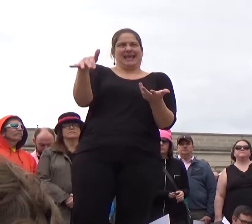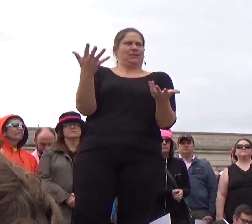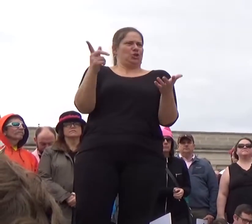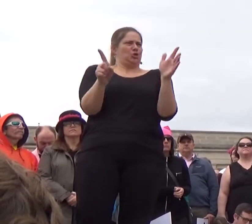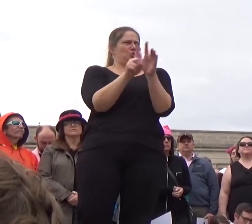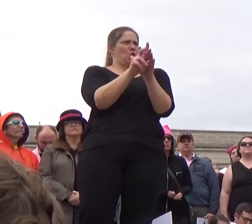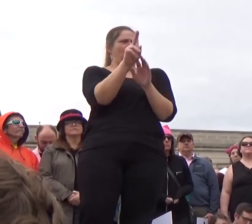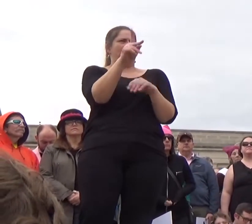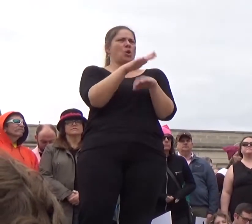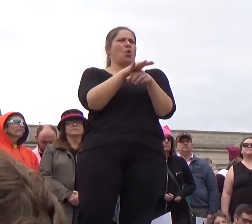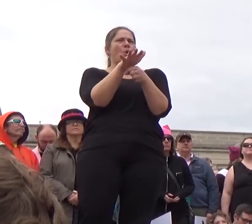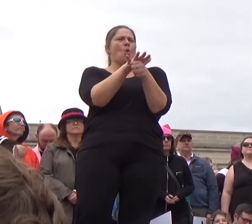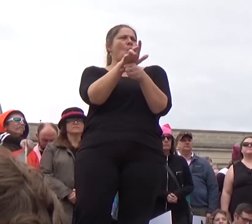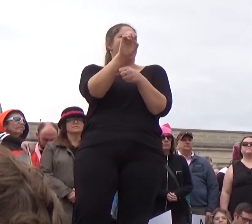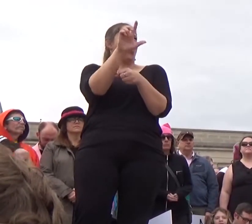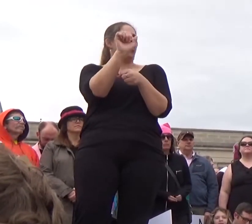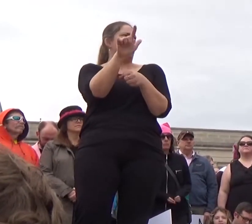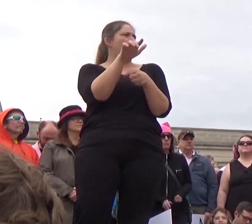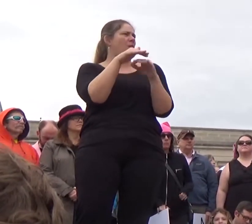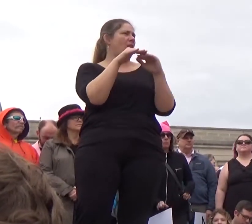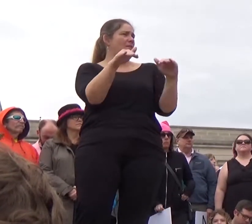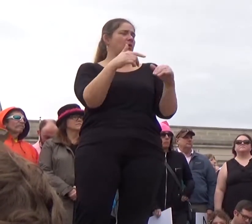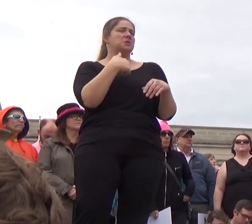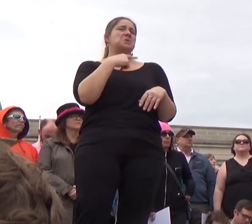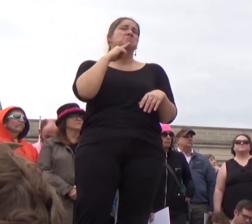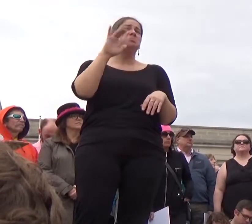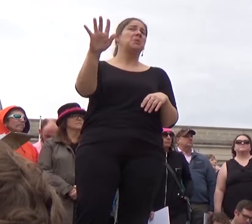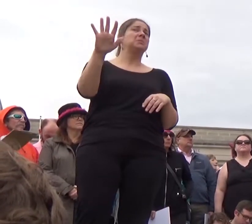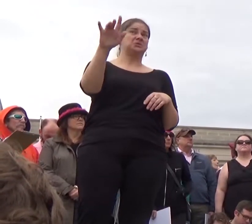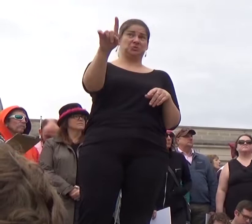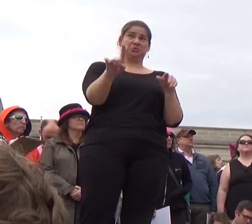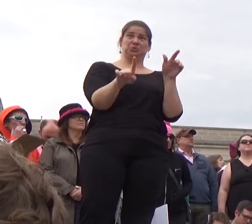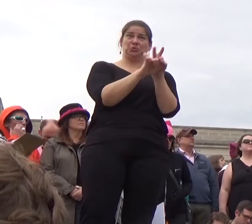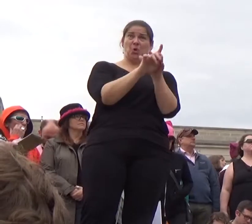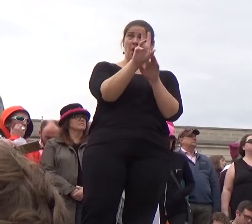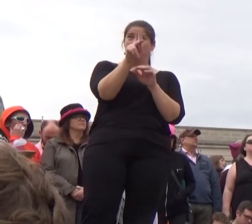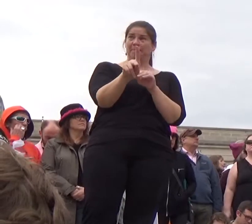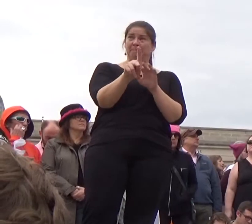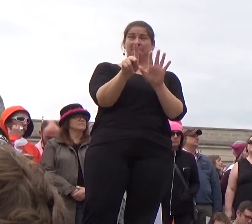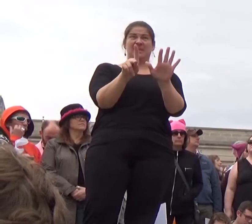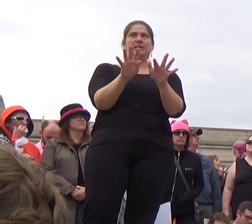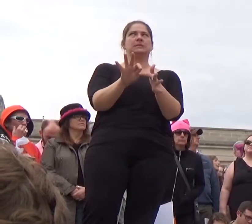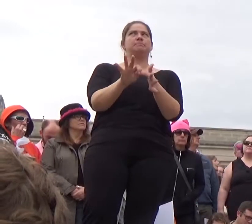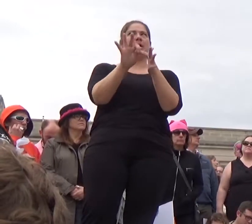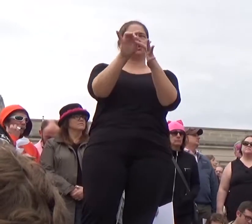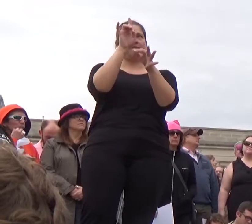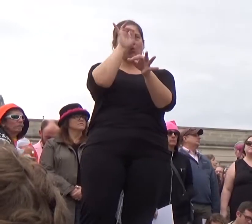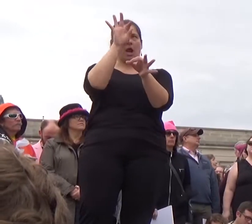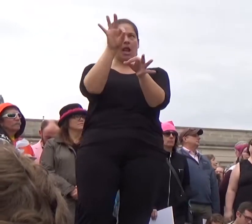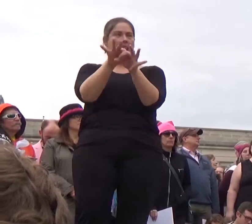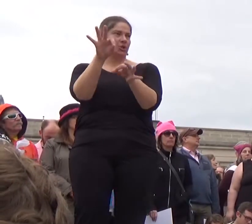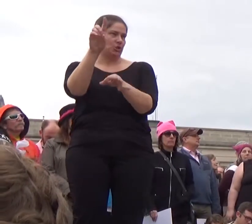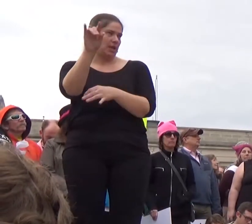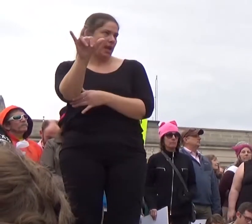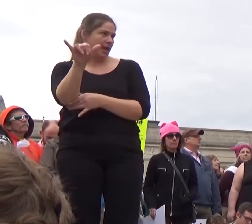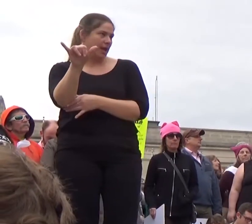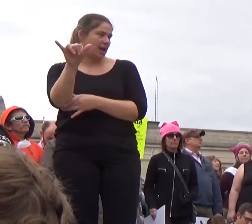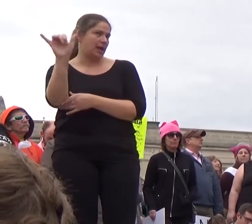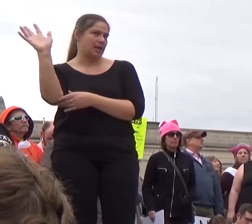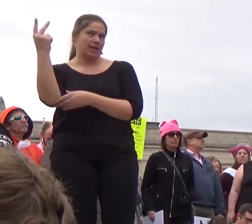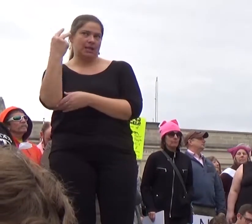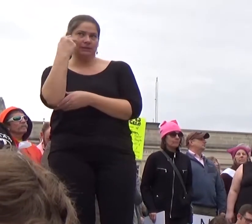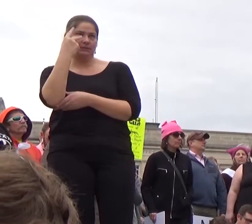Show up on the local level, and I promise you, when you show up, especially on election day, and they see that